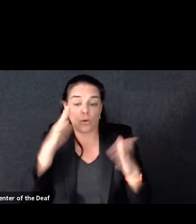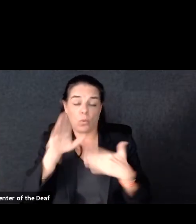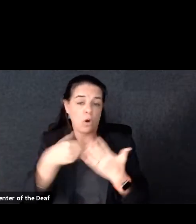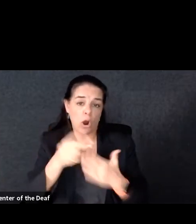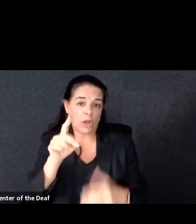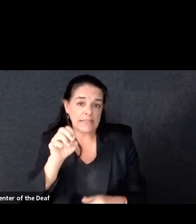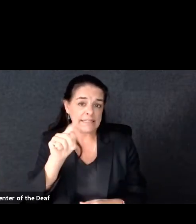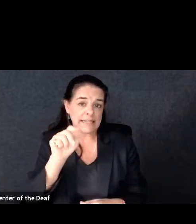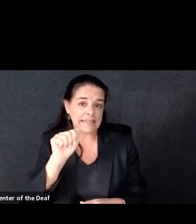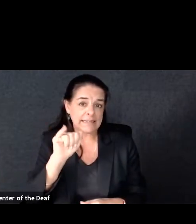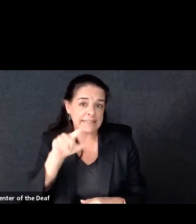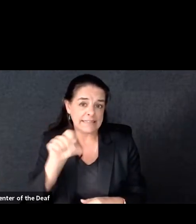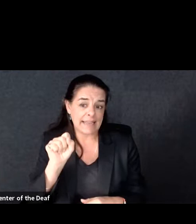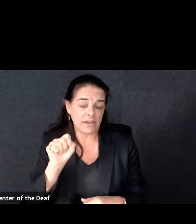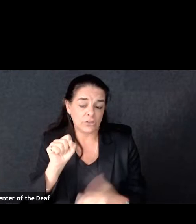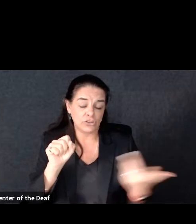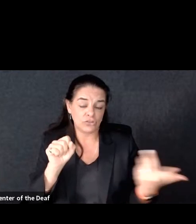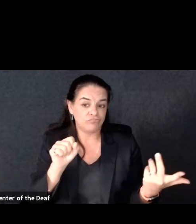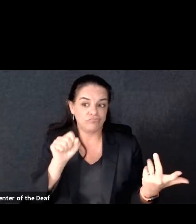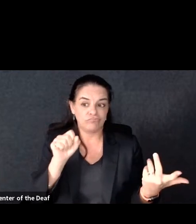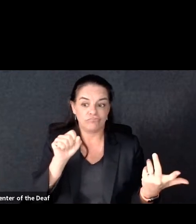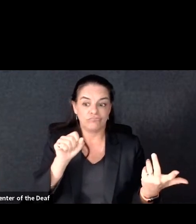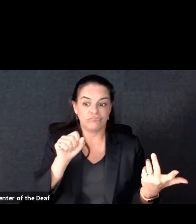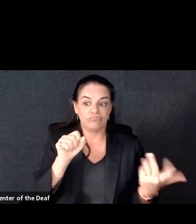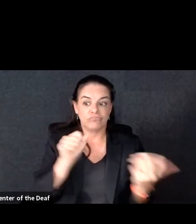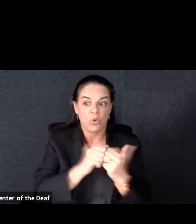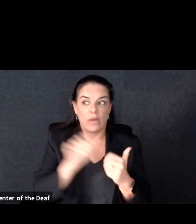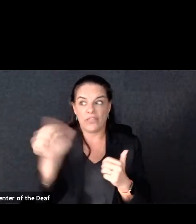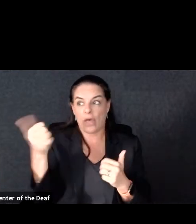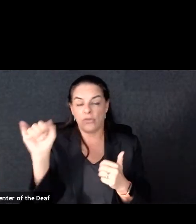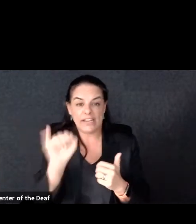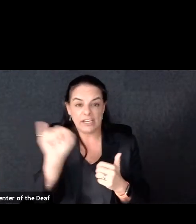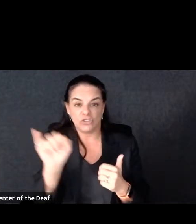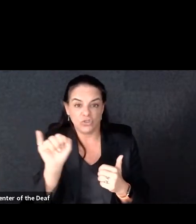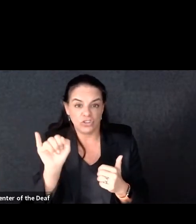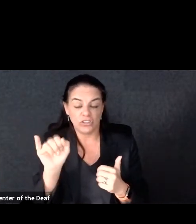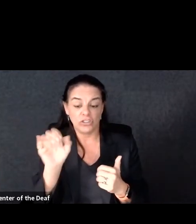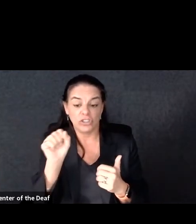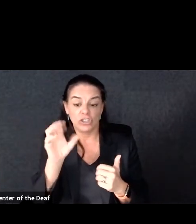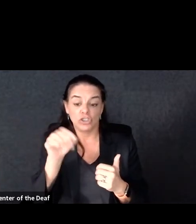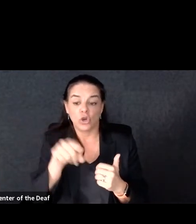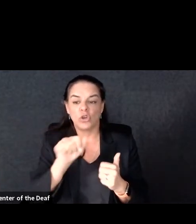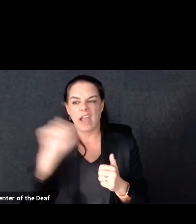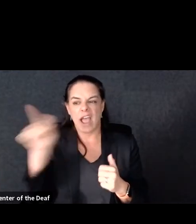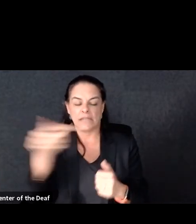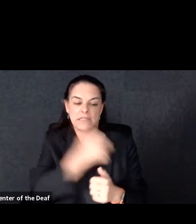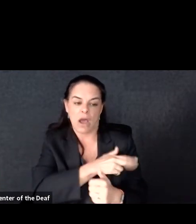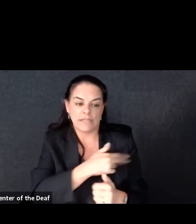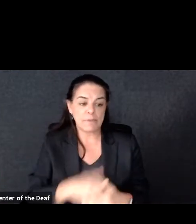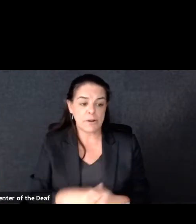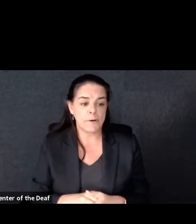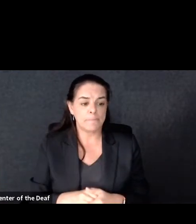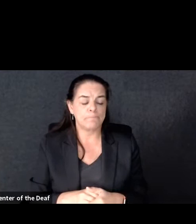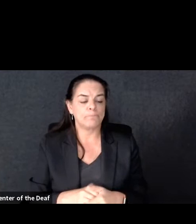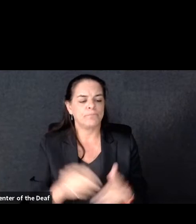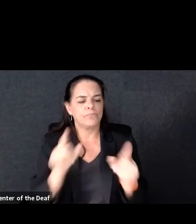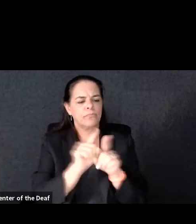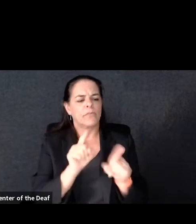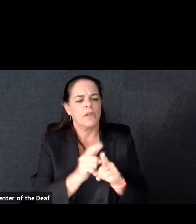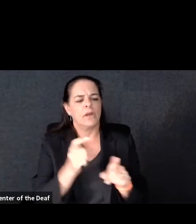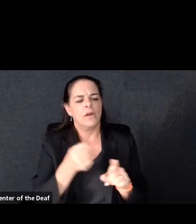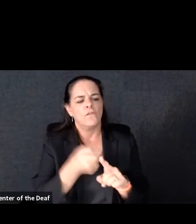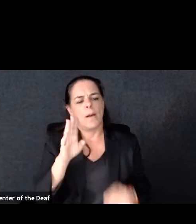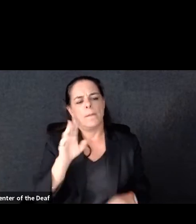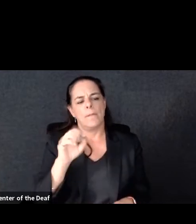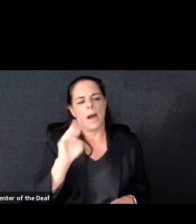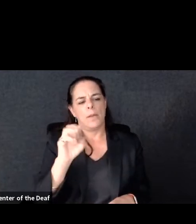details of how that's worked out with CMS and other insurance providers. So would direct those questions to the hospitals themselves. Also from Bob